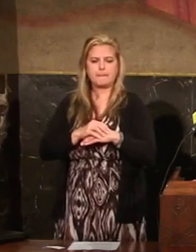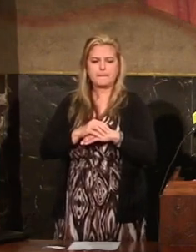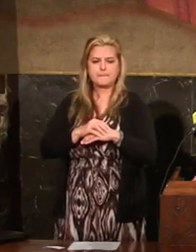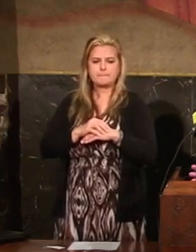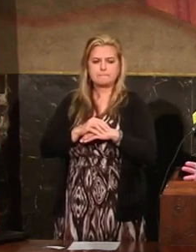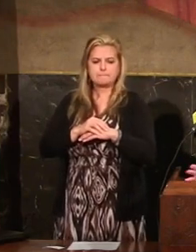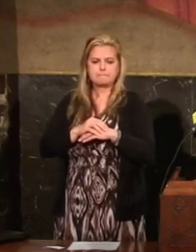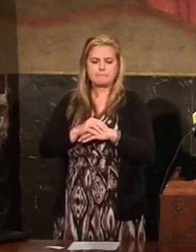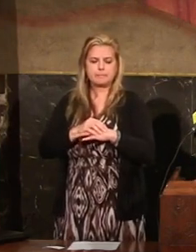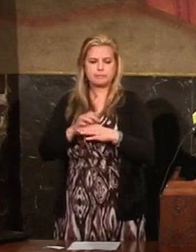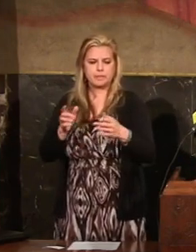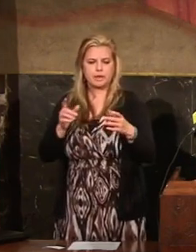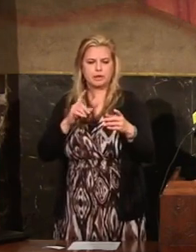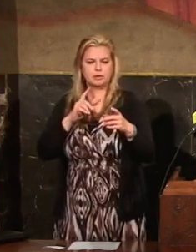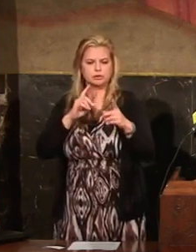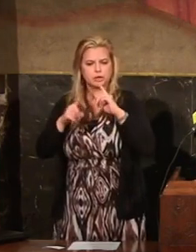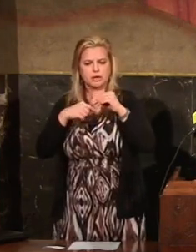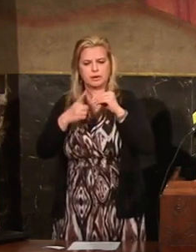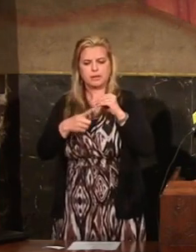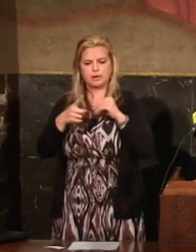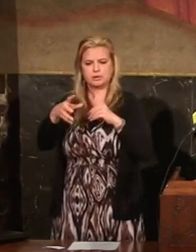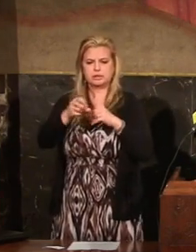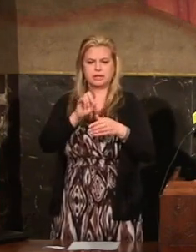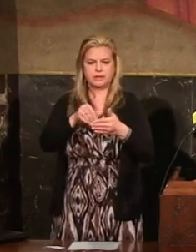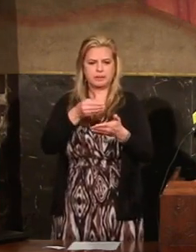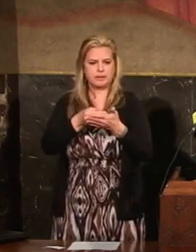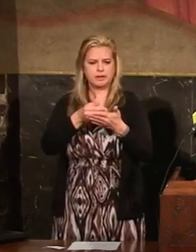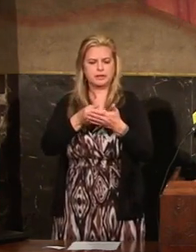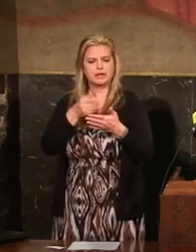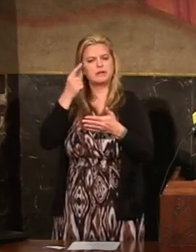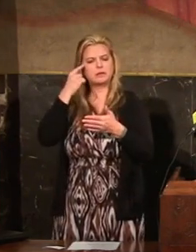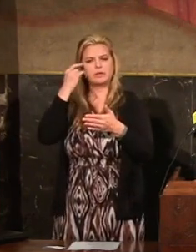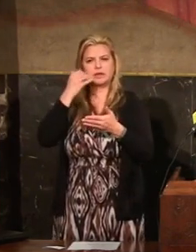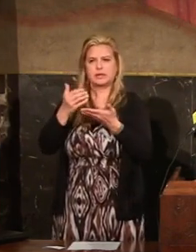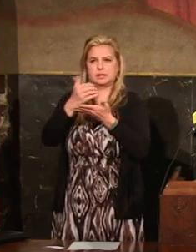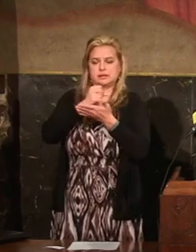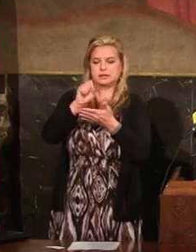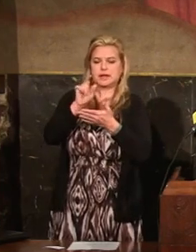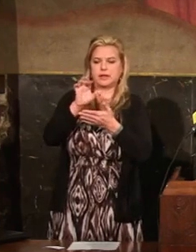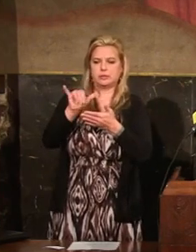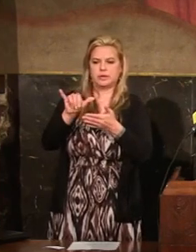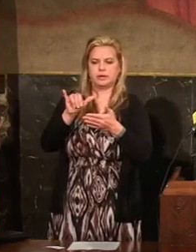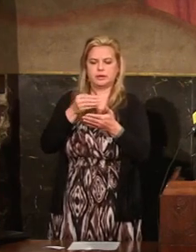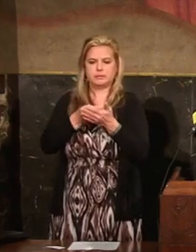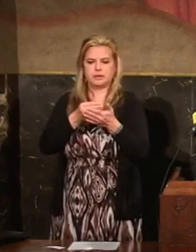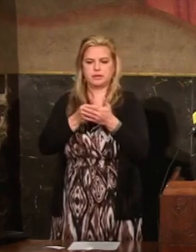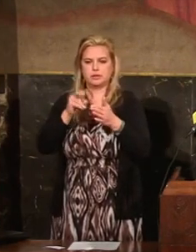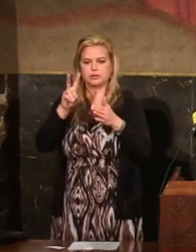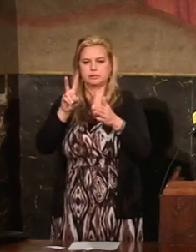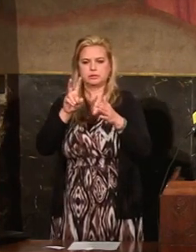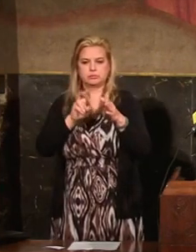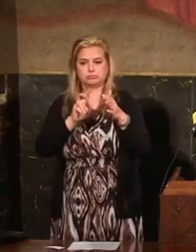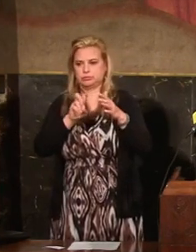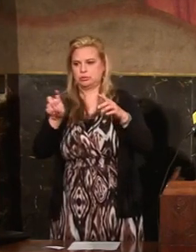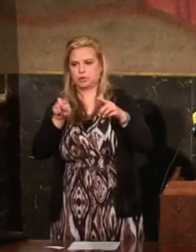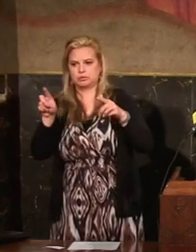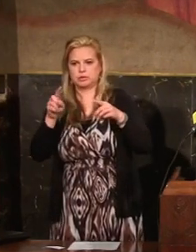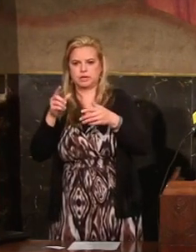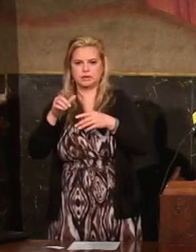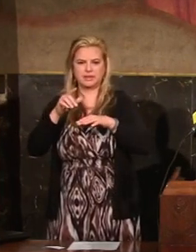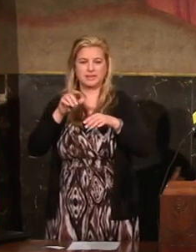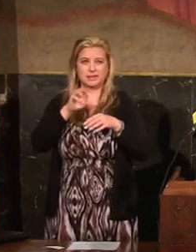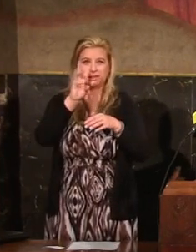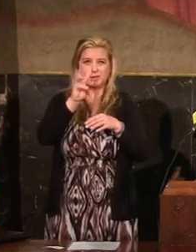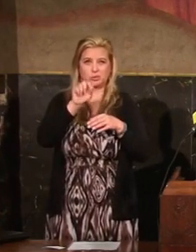So, you know, when you talk about taking that money, if you figure the salary money in 235 vacancies, it's roughly